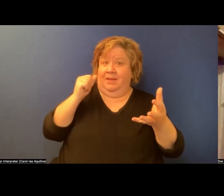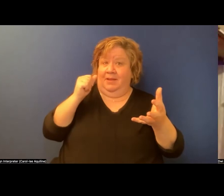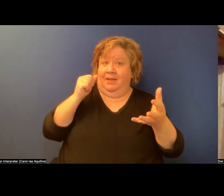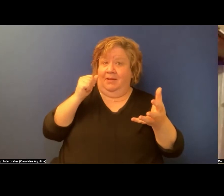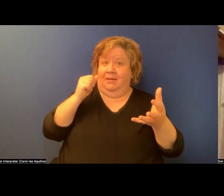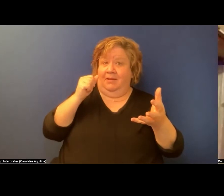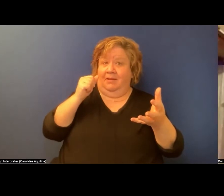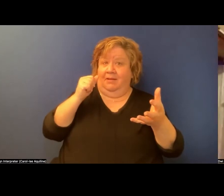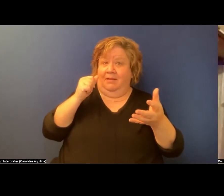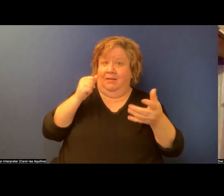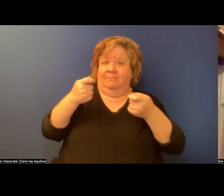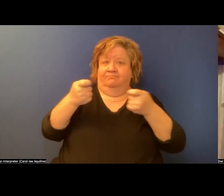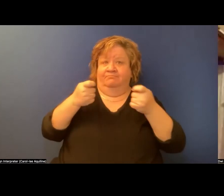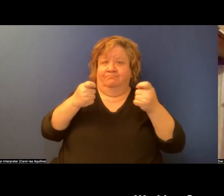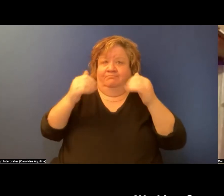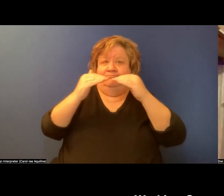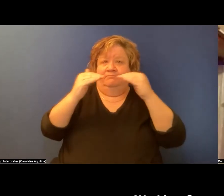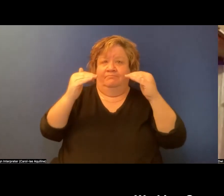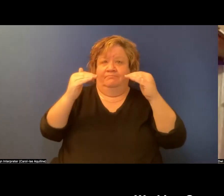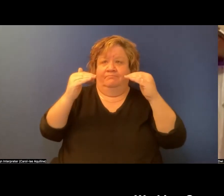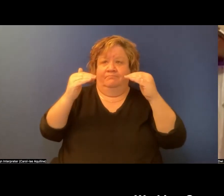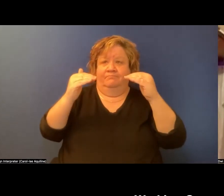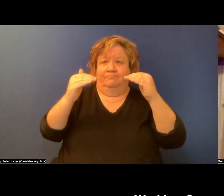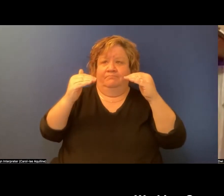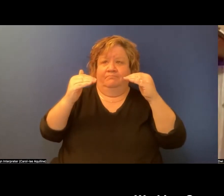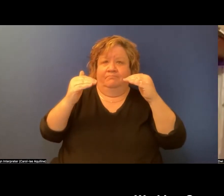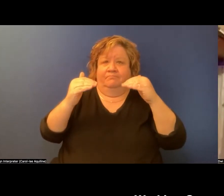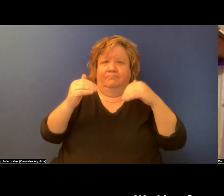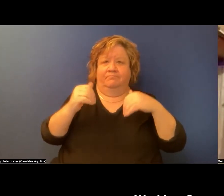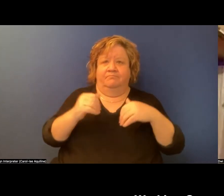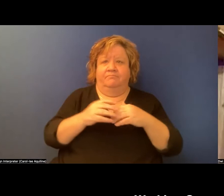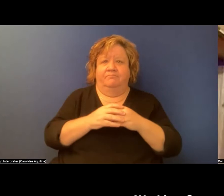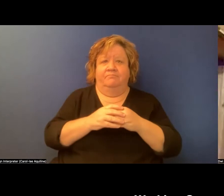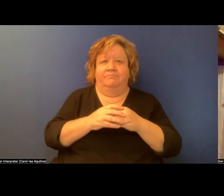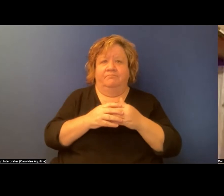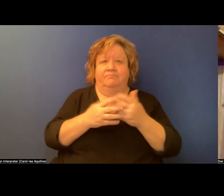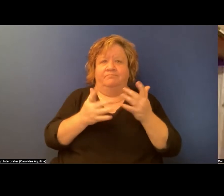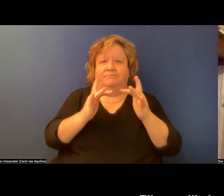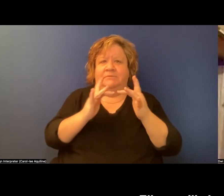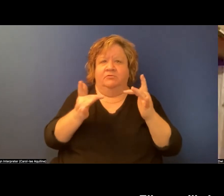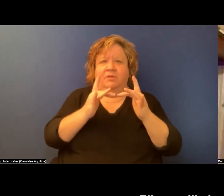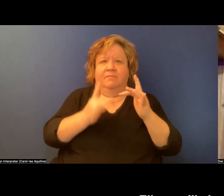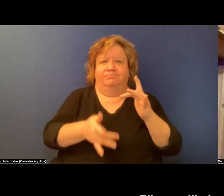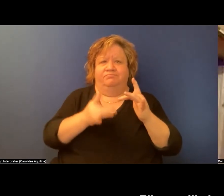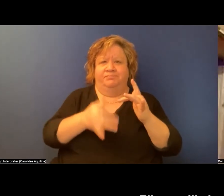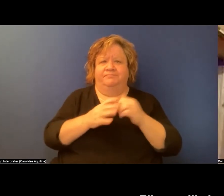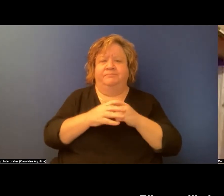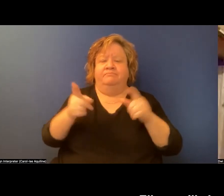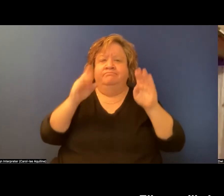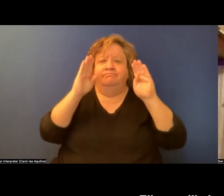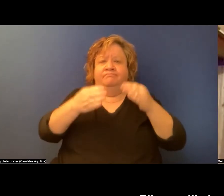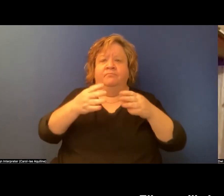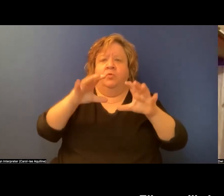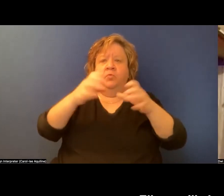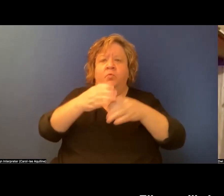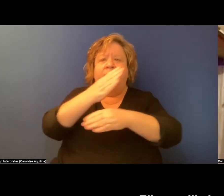as well as GLAD working group on disability inclusive climate actions. Elham will share with us